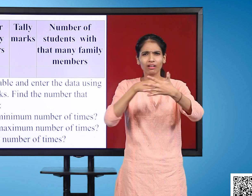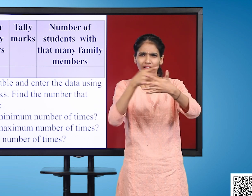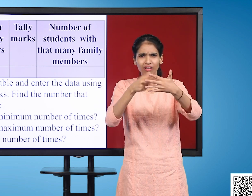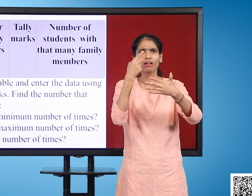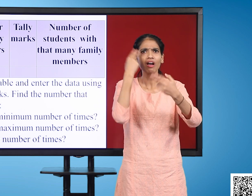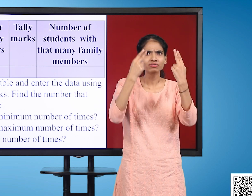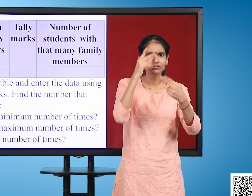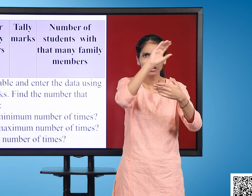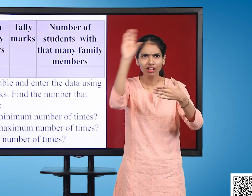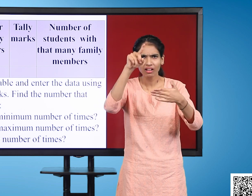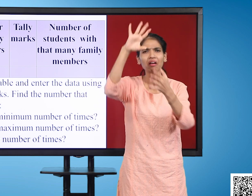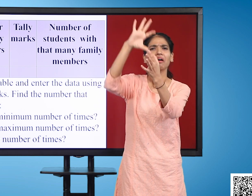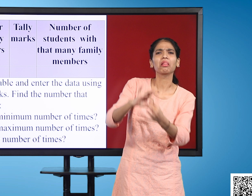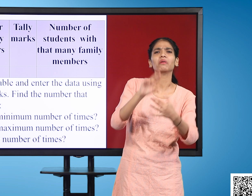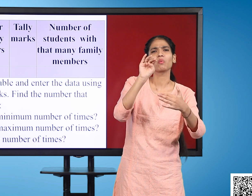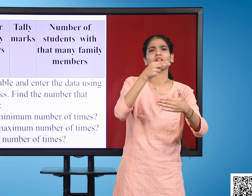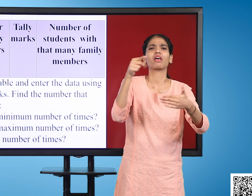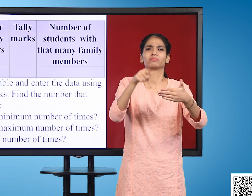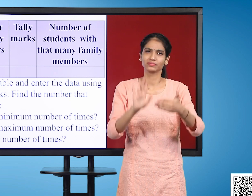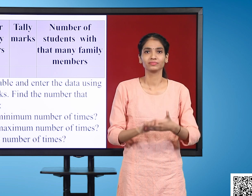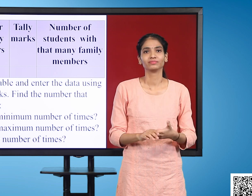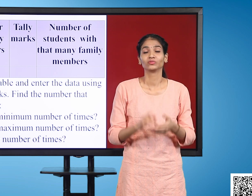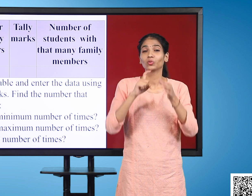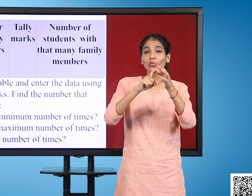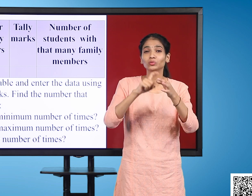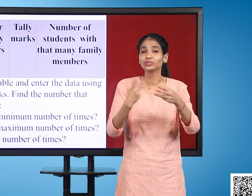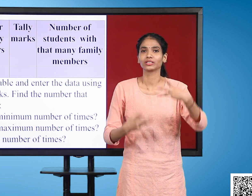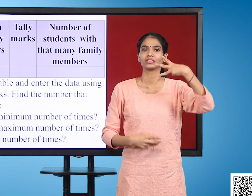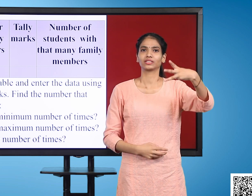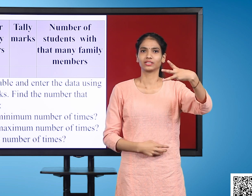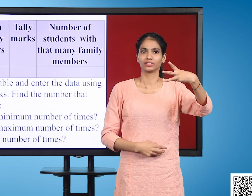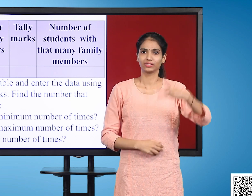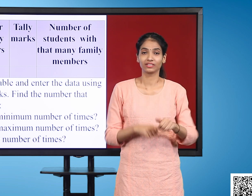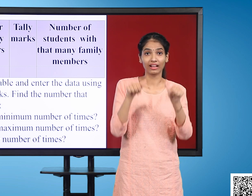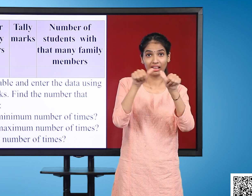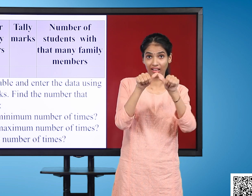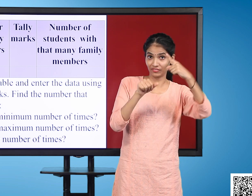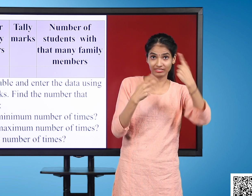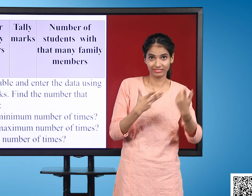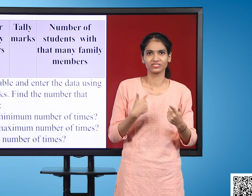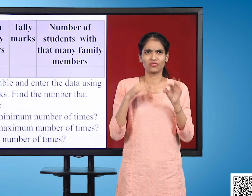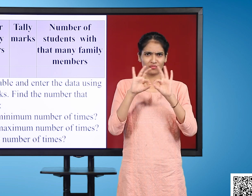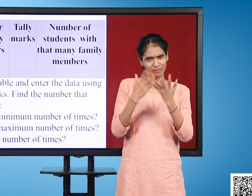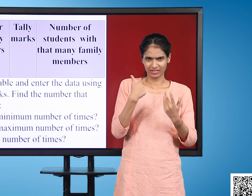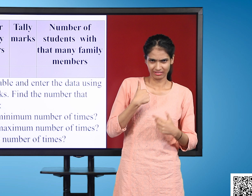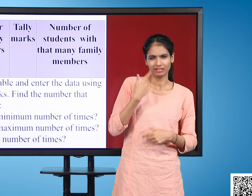Make a table and enter the data using tally marks. Find the number that appeared A. The minimum number of